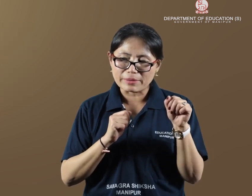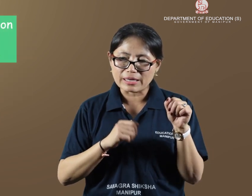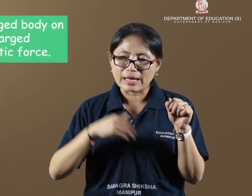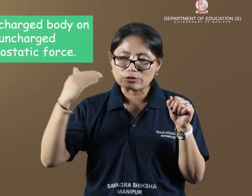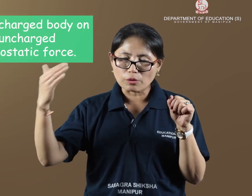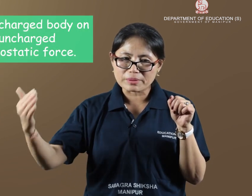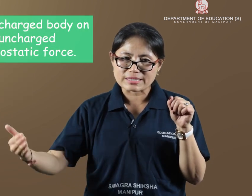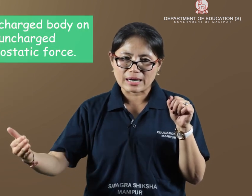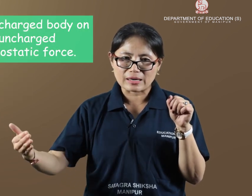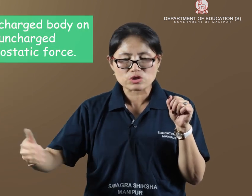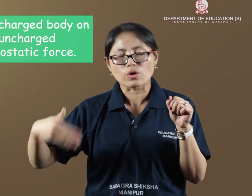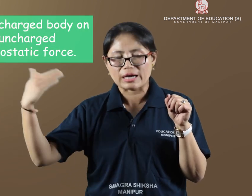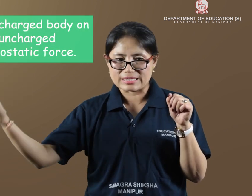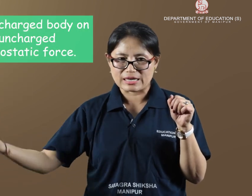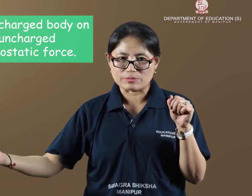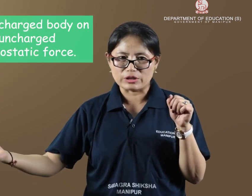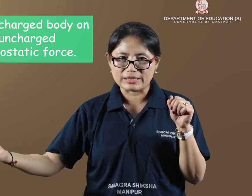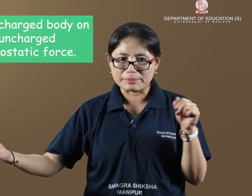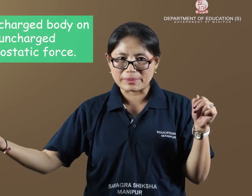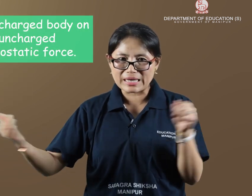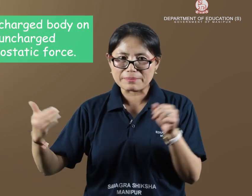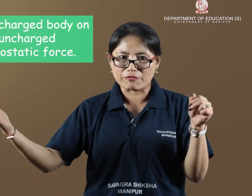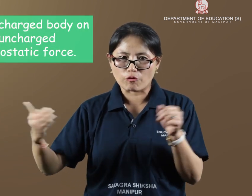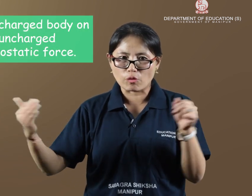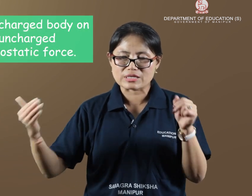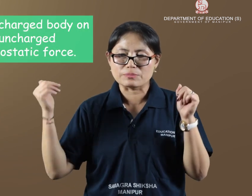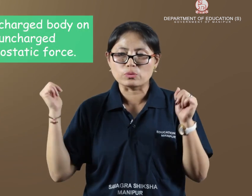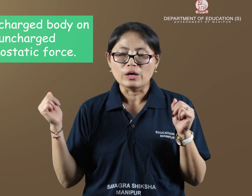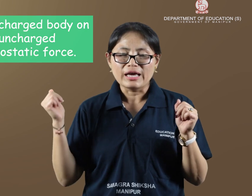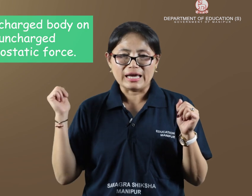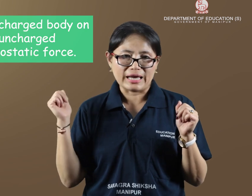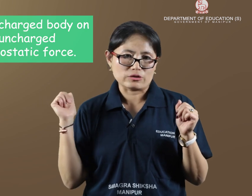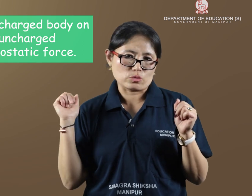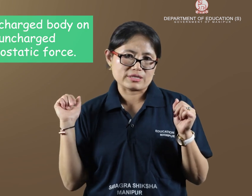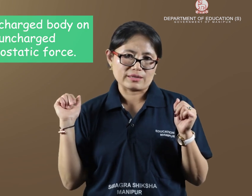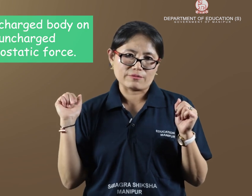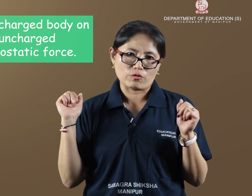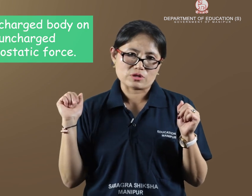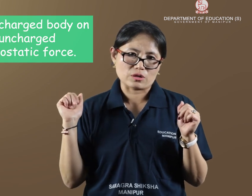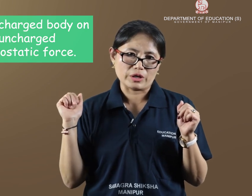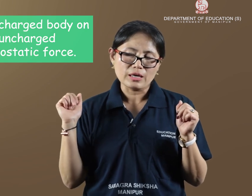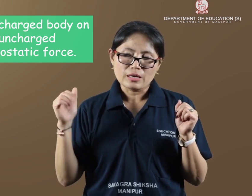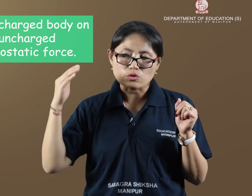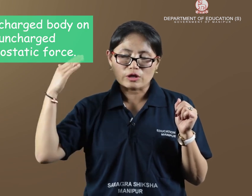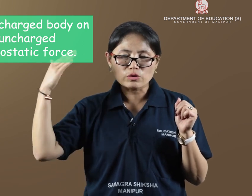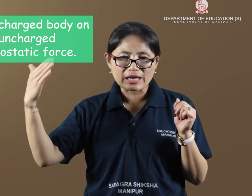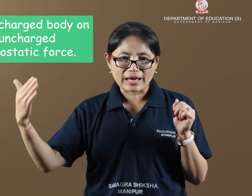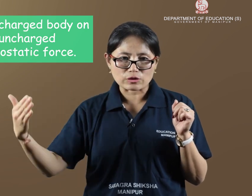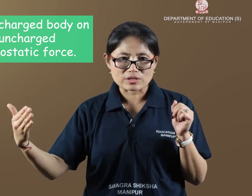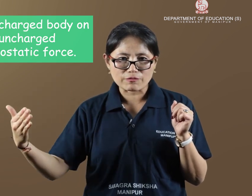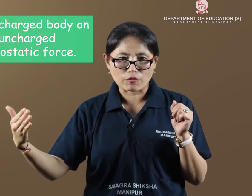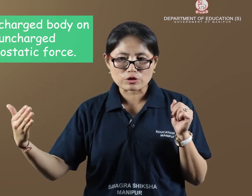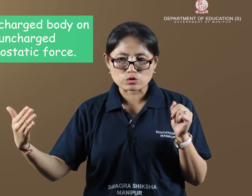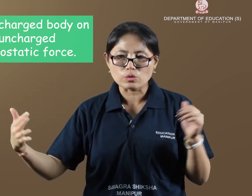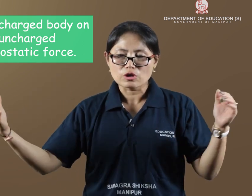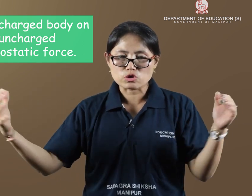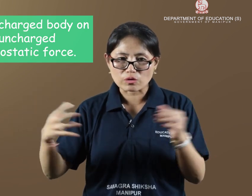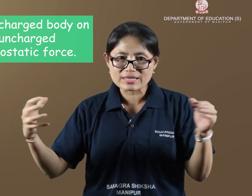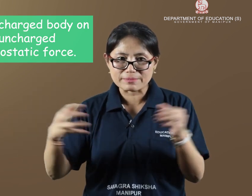na atopa charge or uncharged body the p ni ba force ibu electrostatic force kawi so adugi electrostatic force su sokna samada